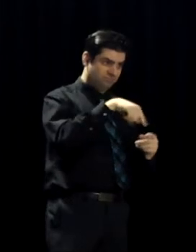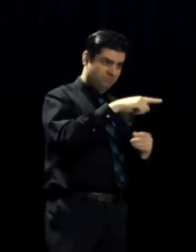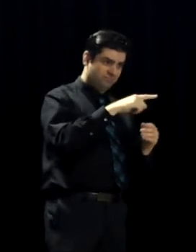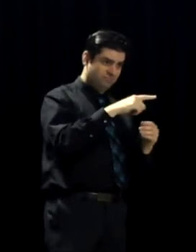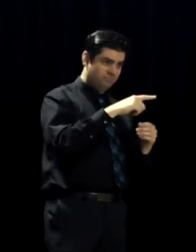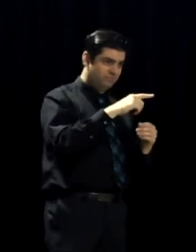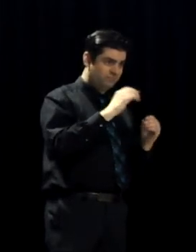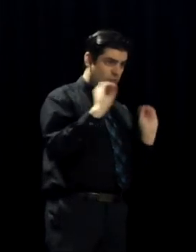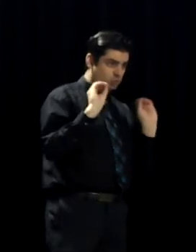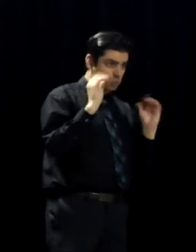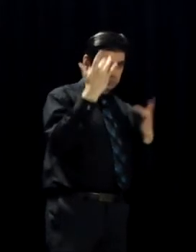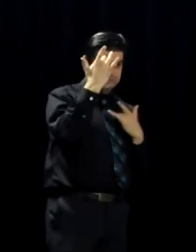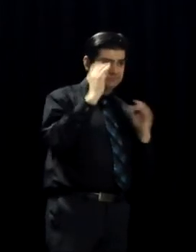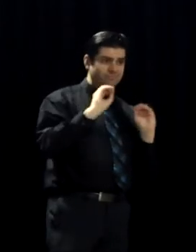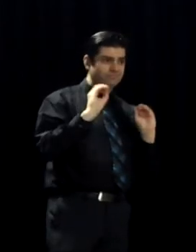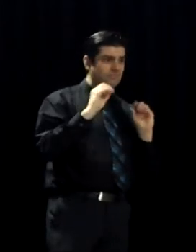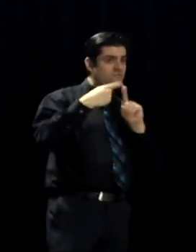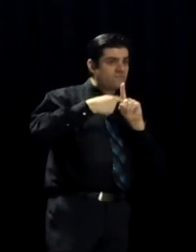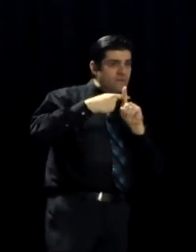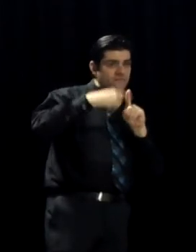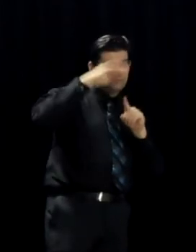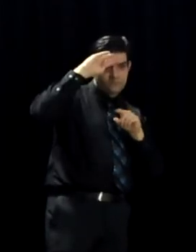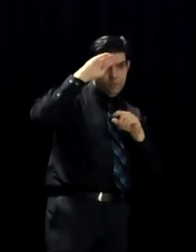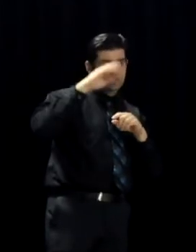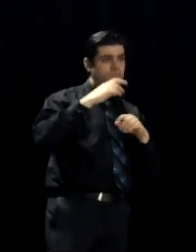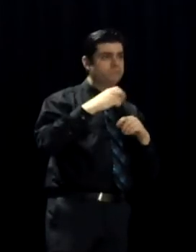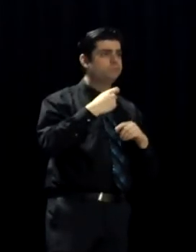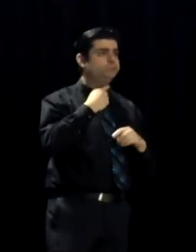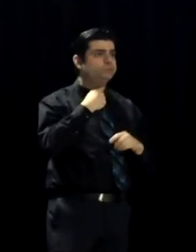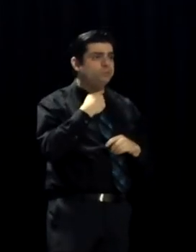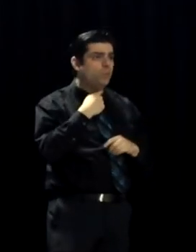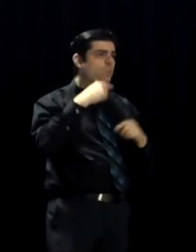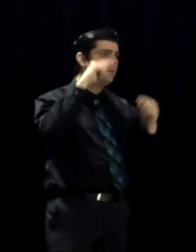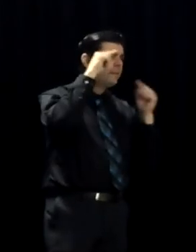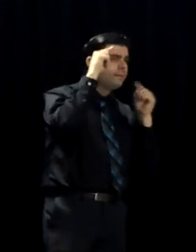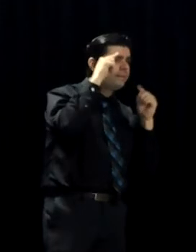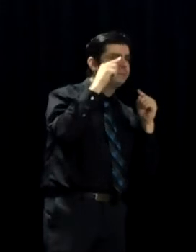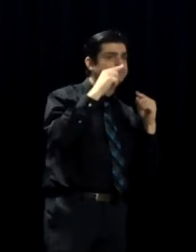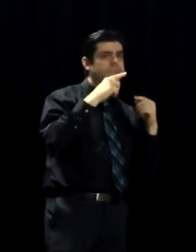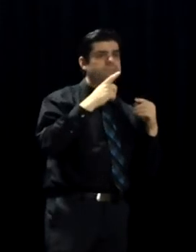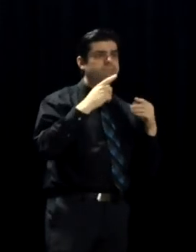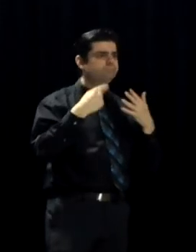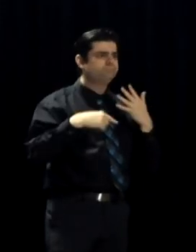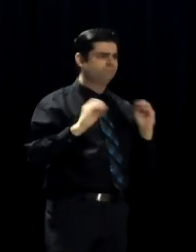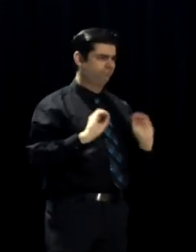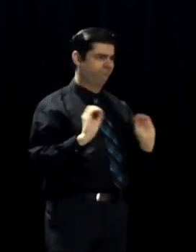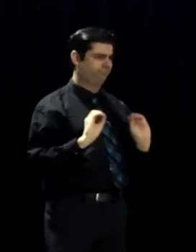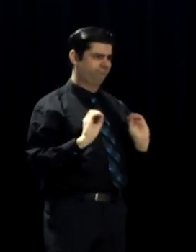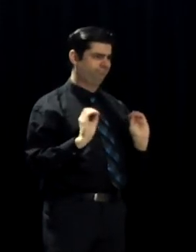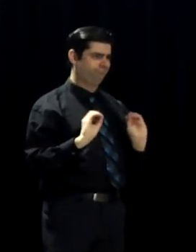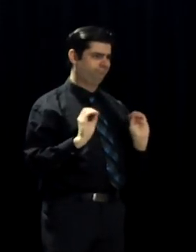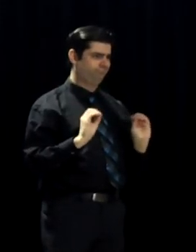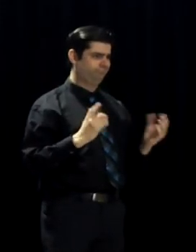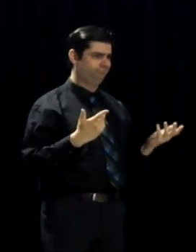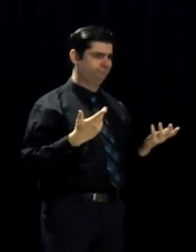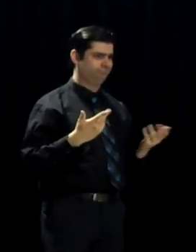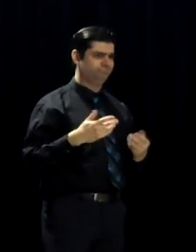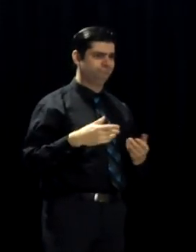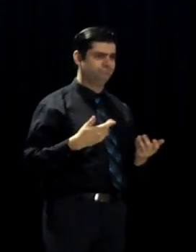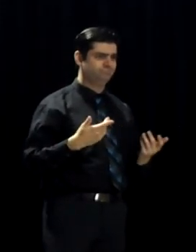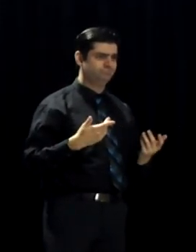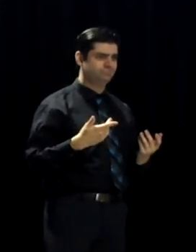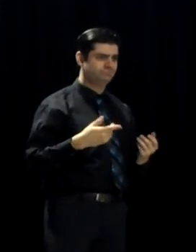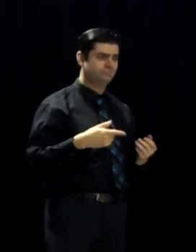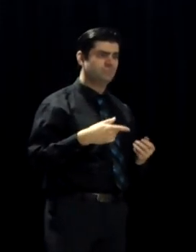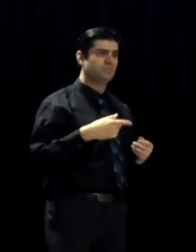are not sick, but they're asymptomatic. They're still carrying the virus, so they still could be contagious. That